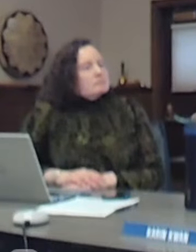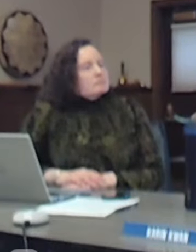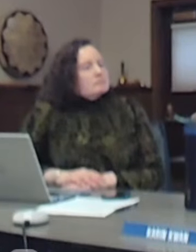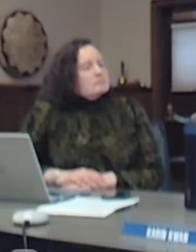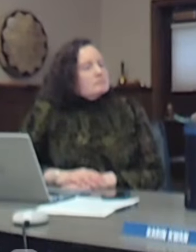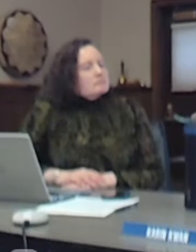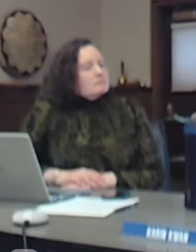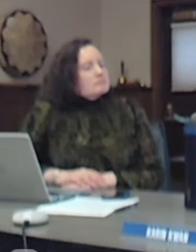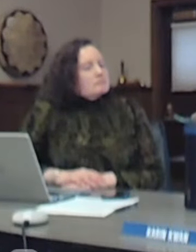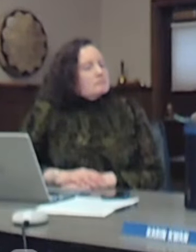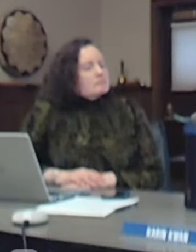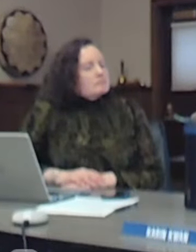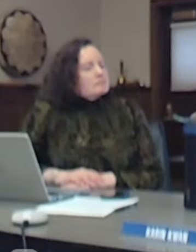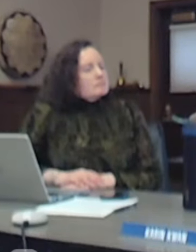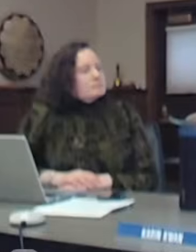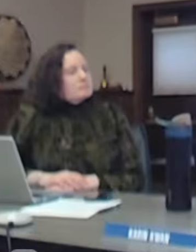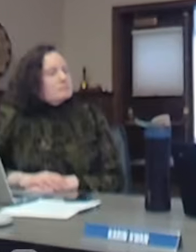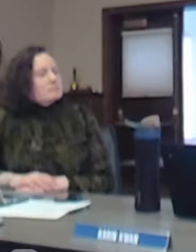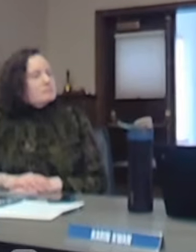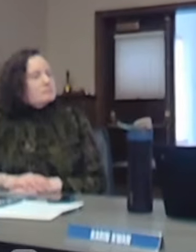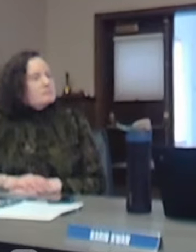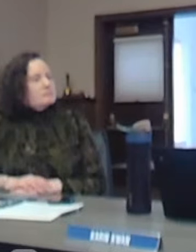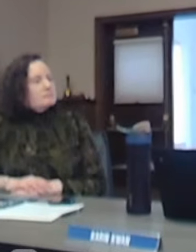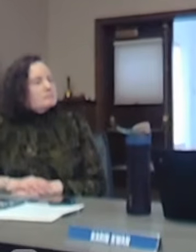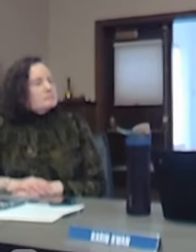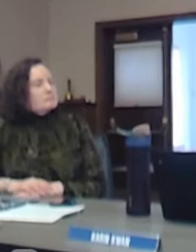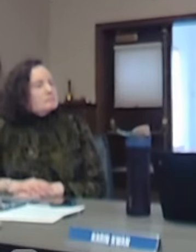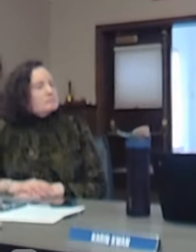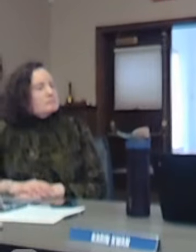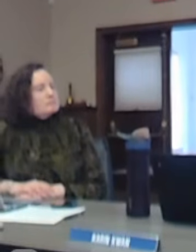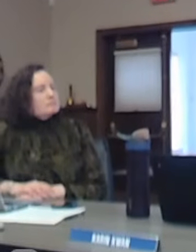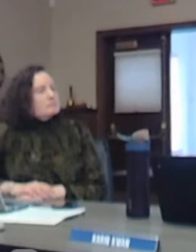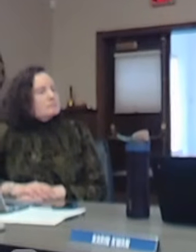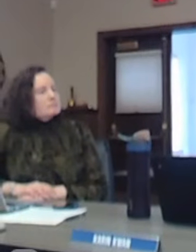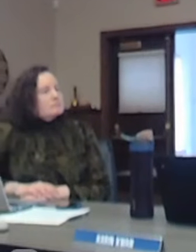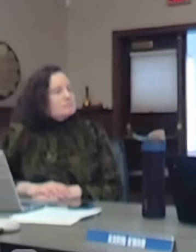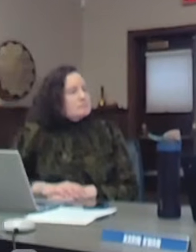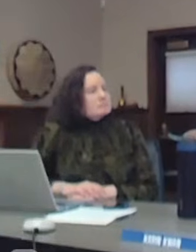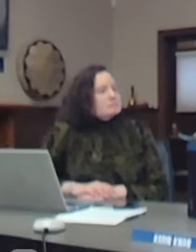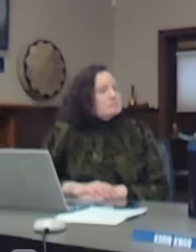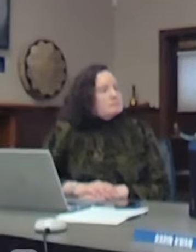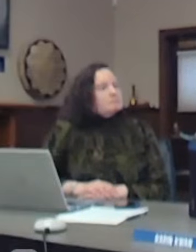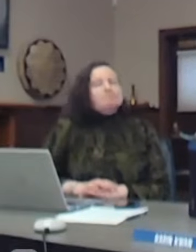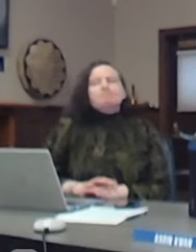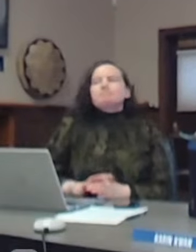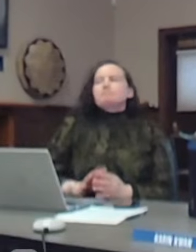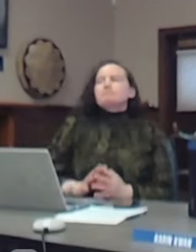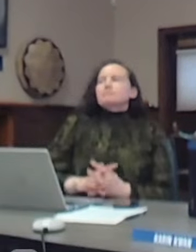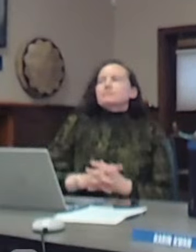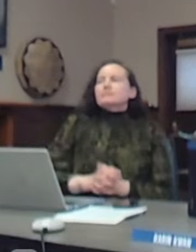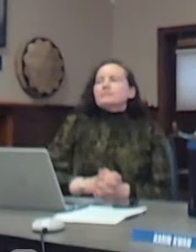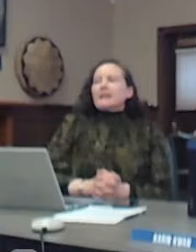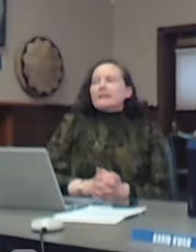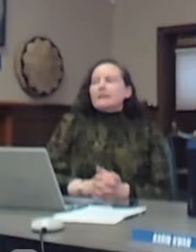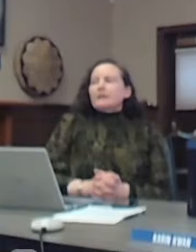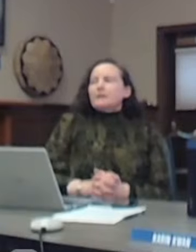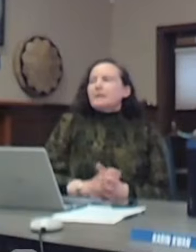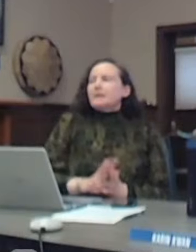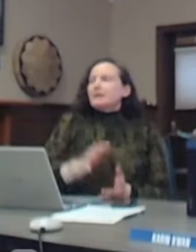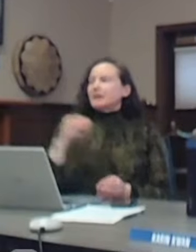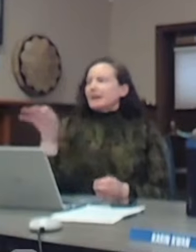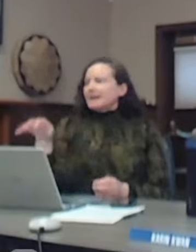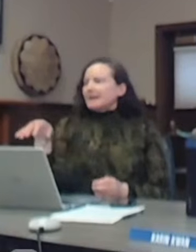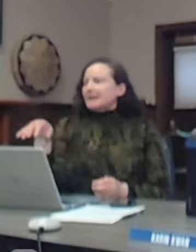getting into conventional learning environment are going to be similarly supported.